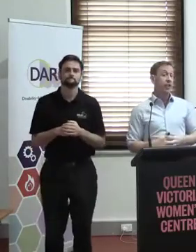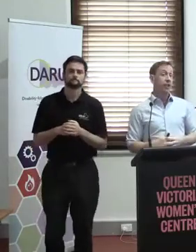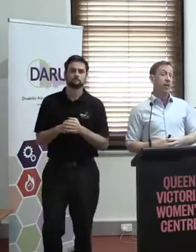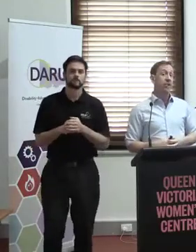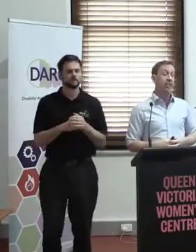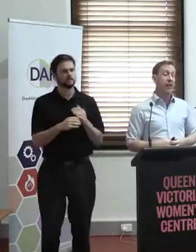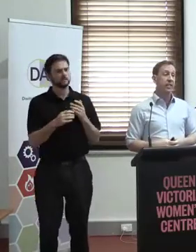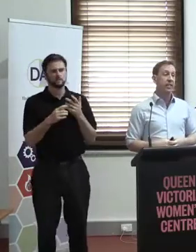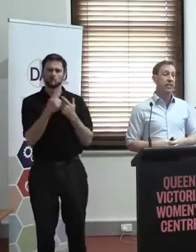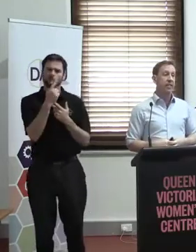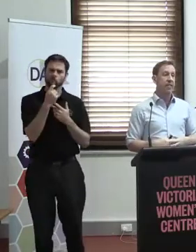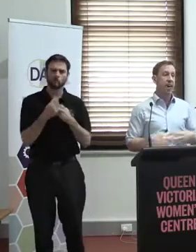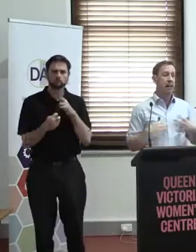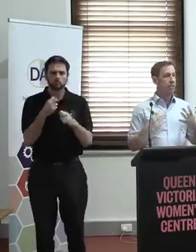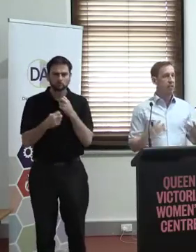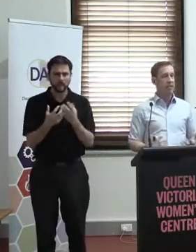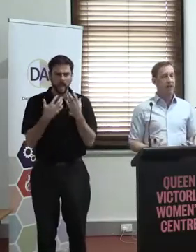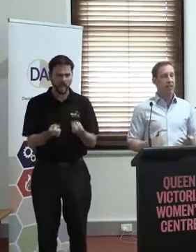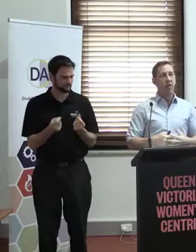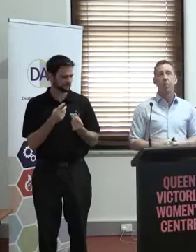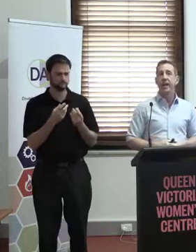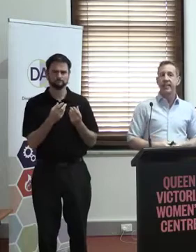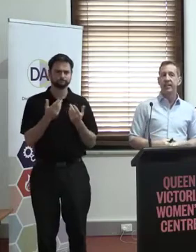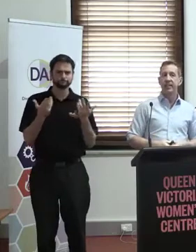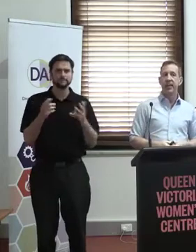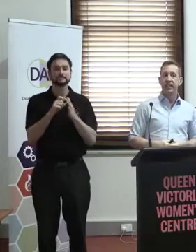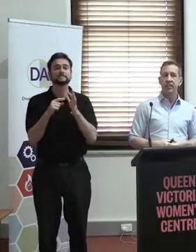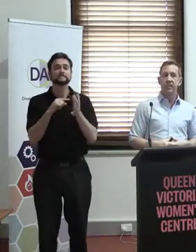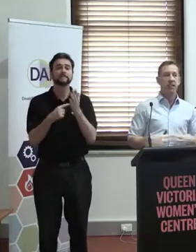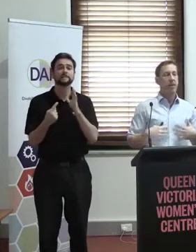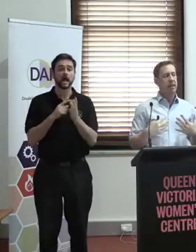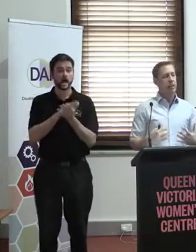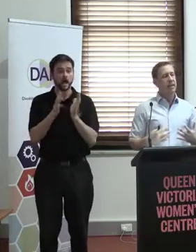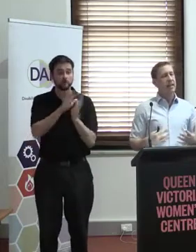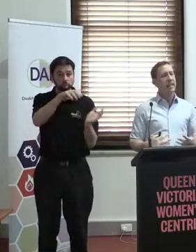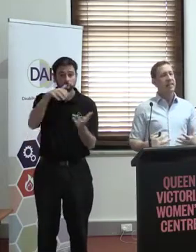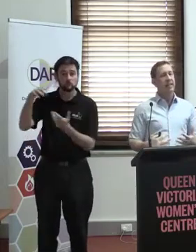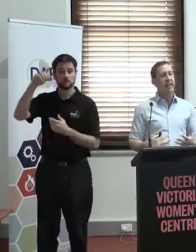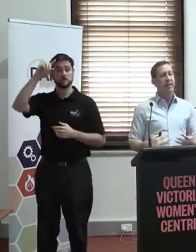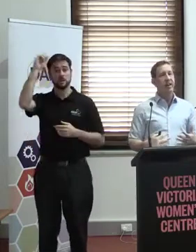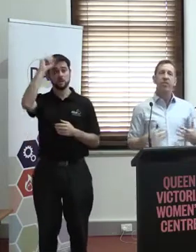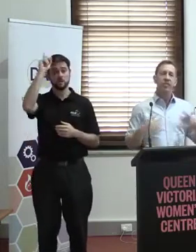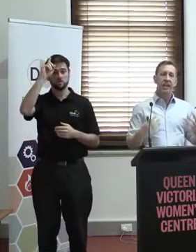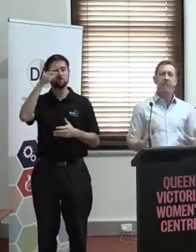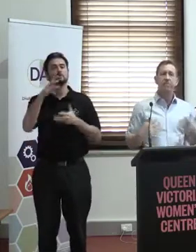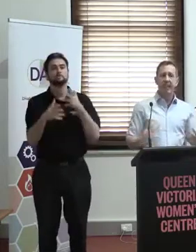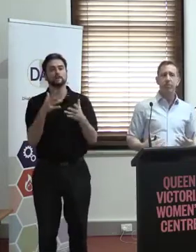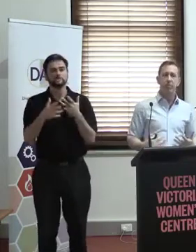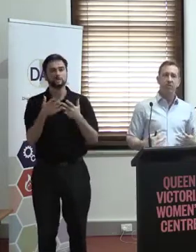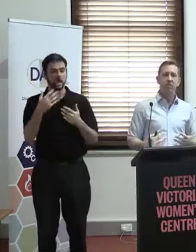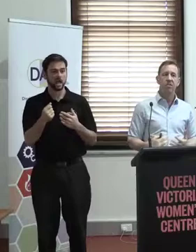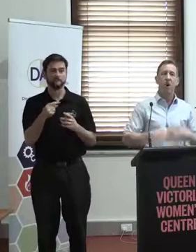Another issue that we've found is that the current way data collected means we're collecting data on the